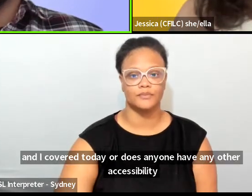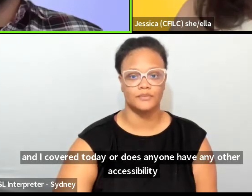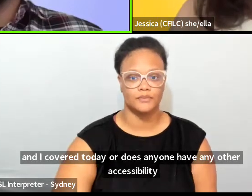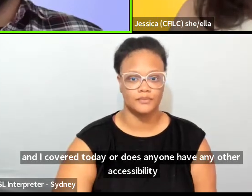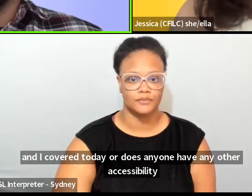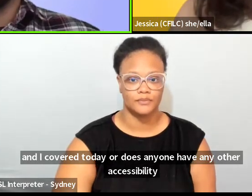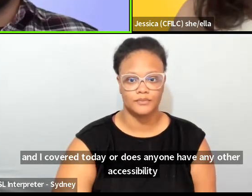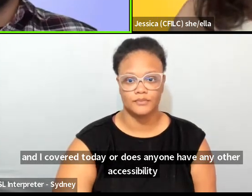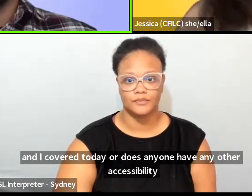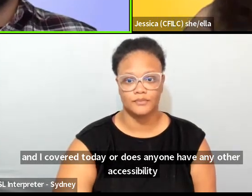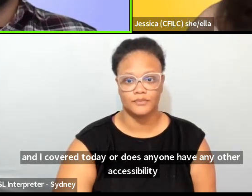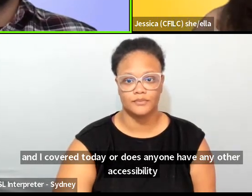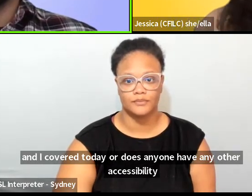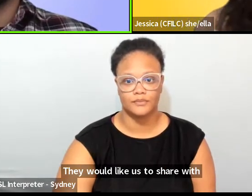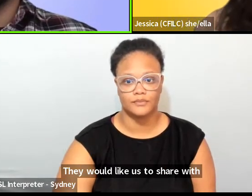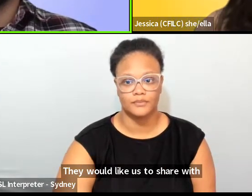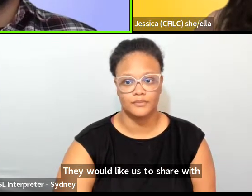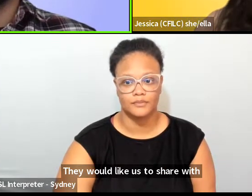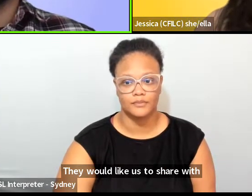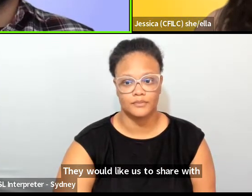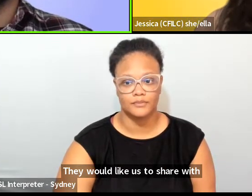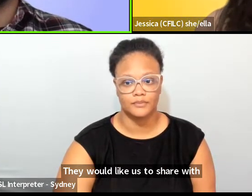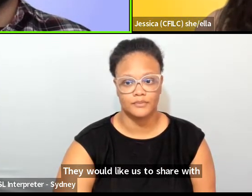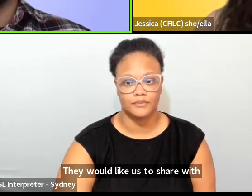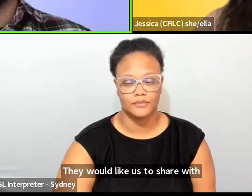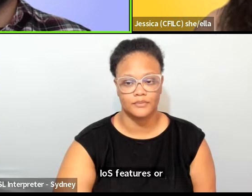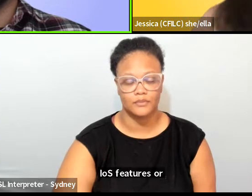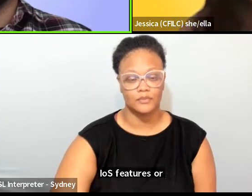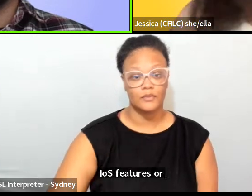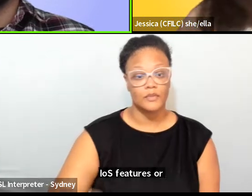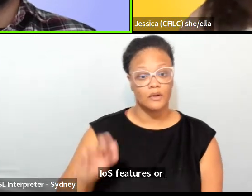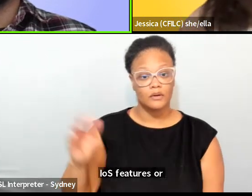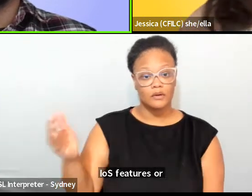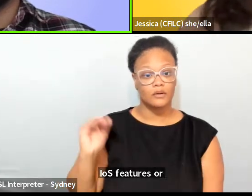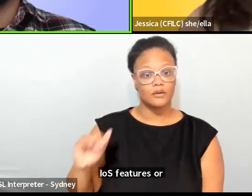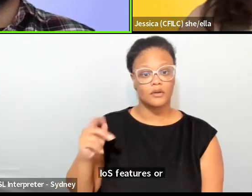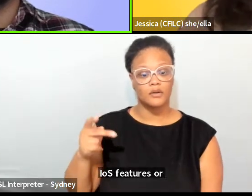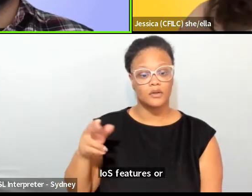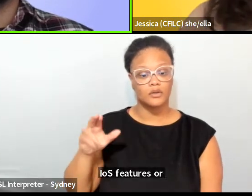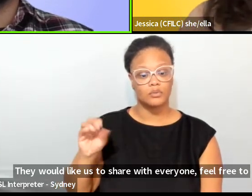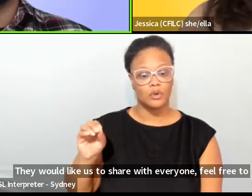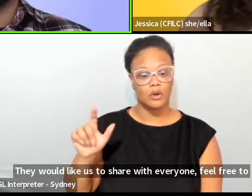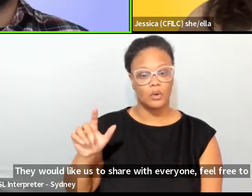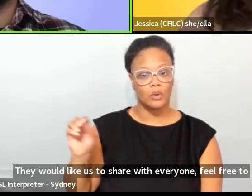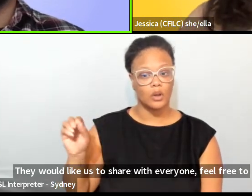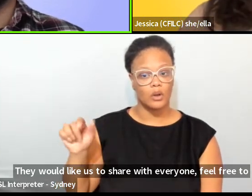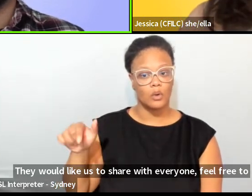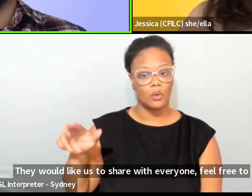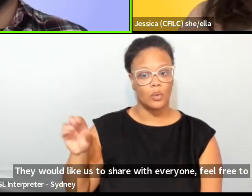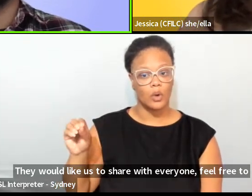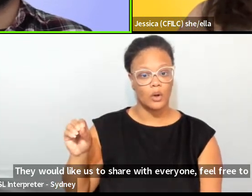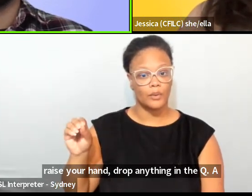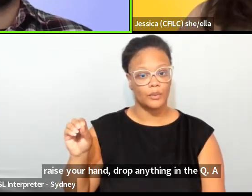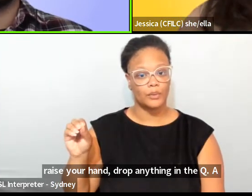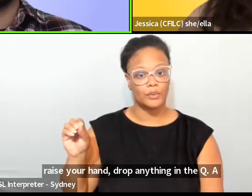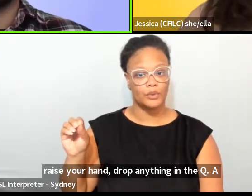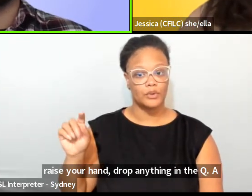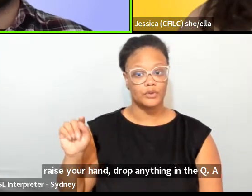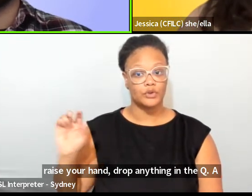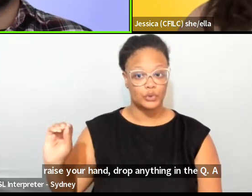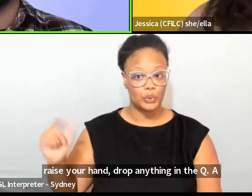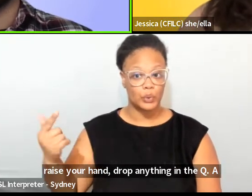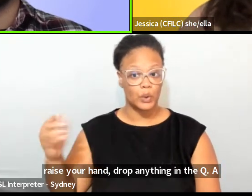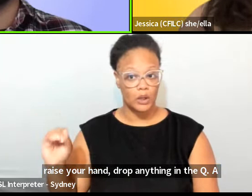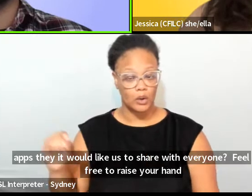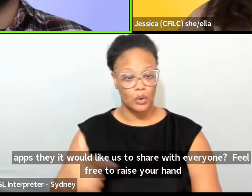Thank you, Jessica. Does Proloquo to Go offer or require a monthly subscription? The answer to that